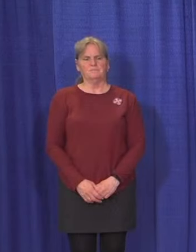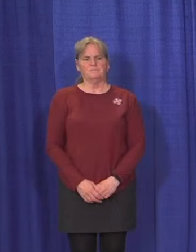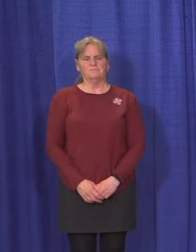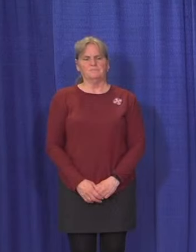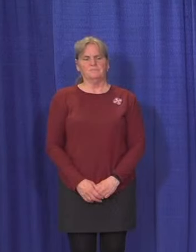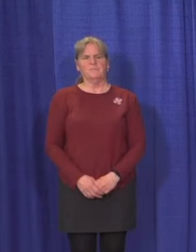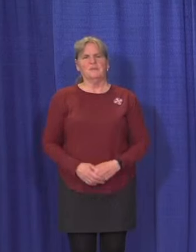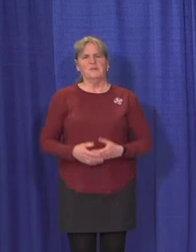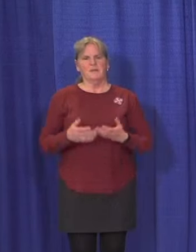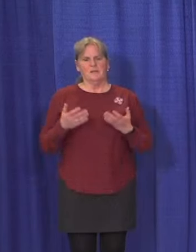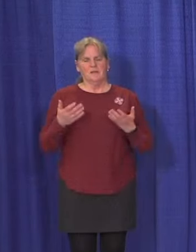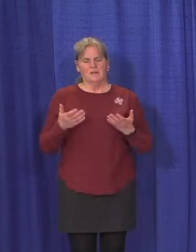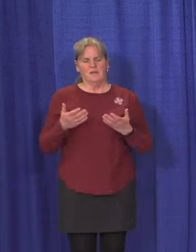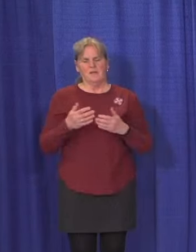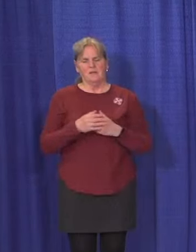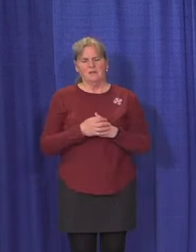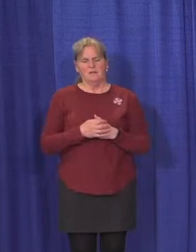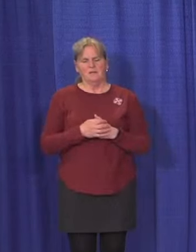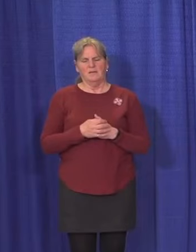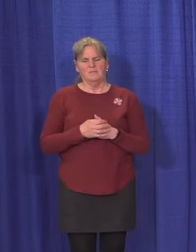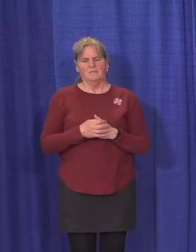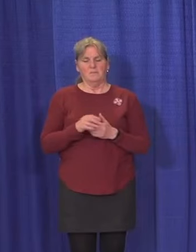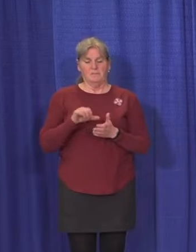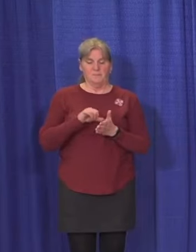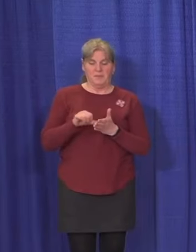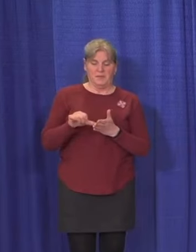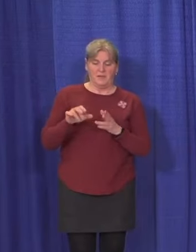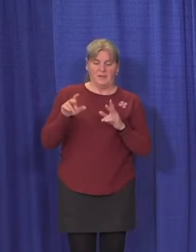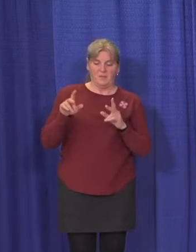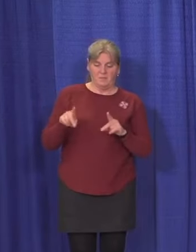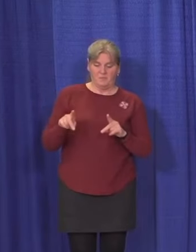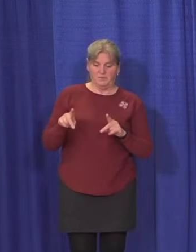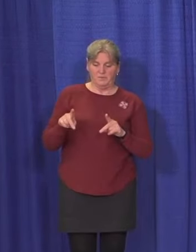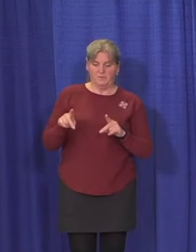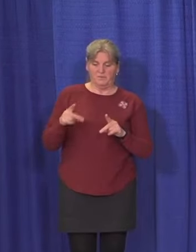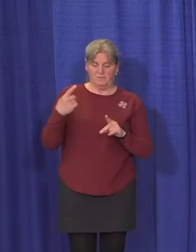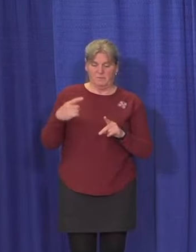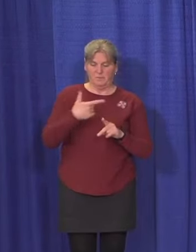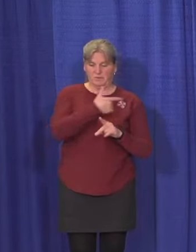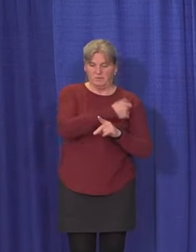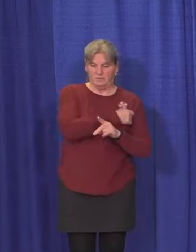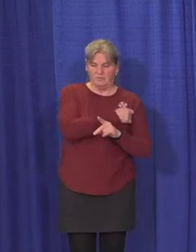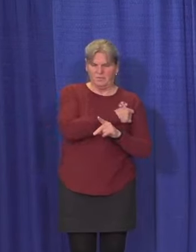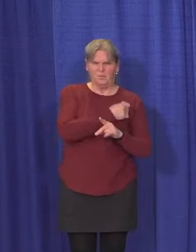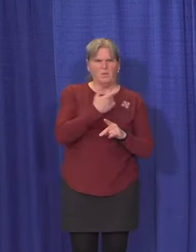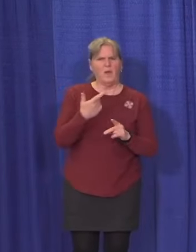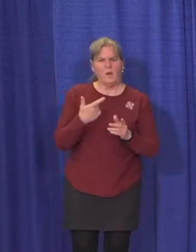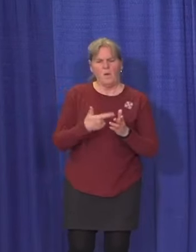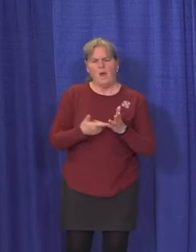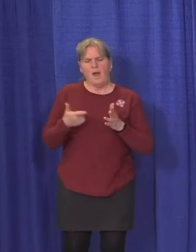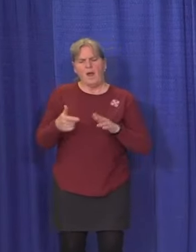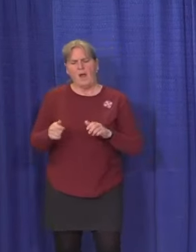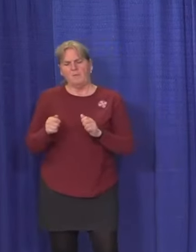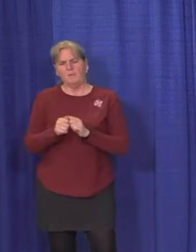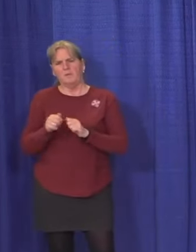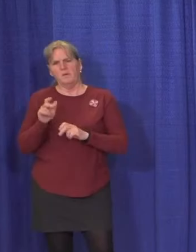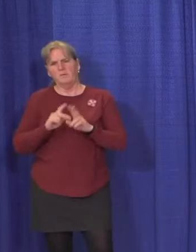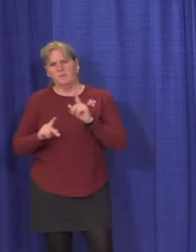it would bring up questions of, what about those who have been vaccinated already? Are you coercing